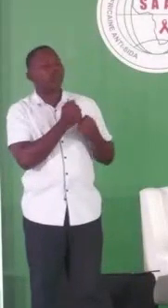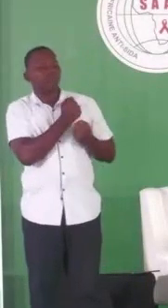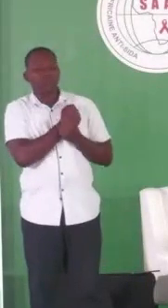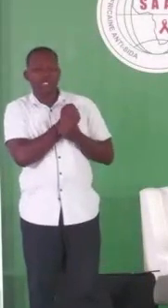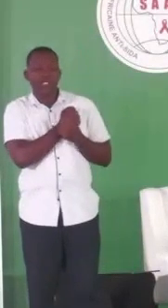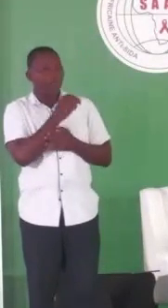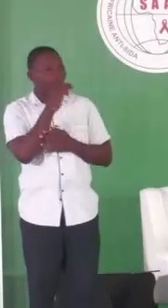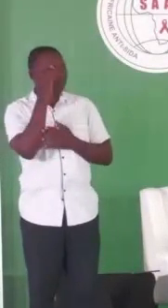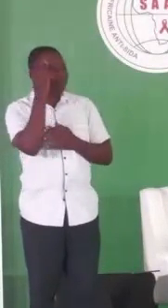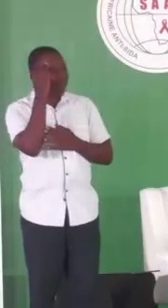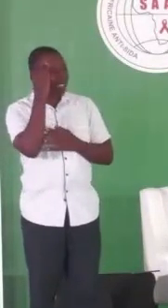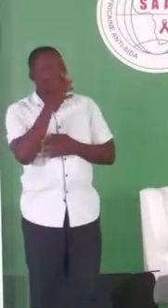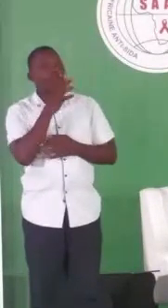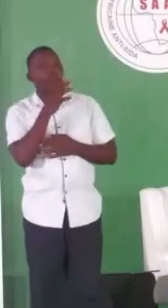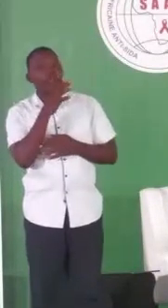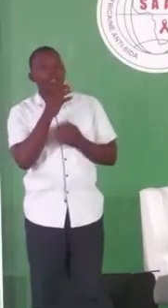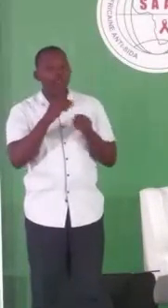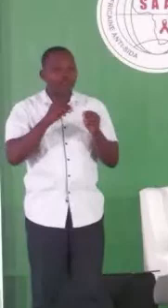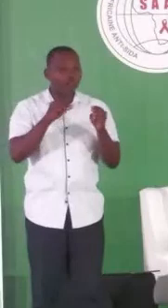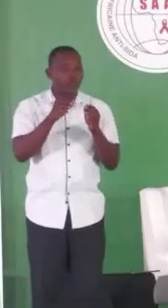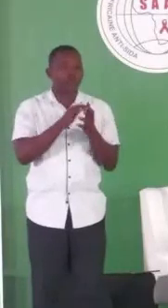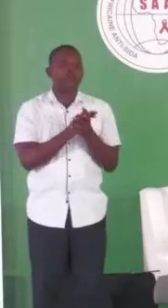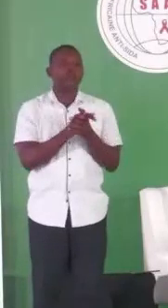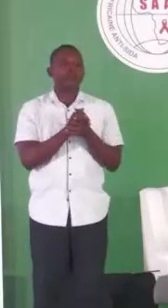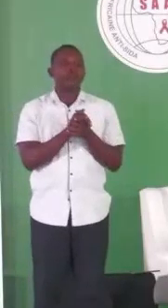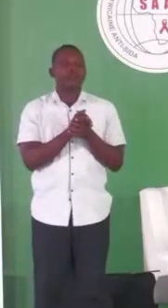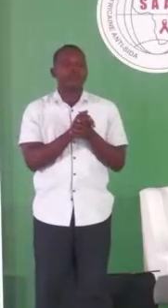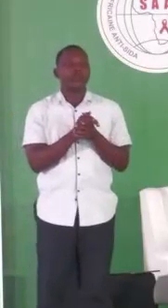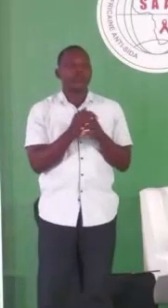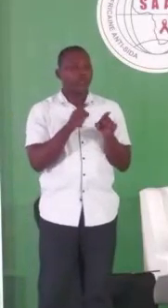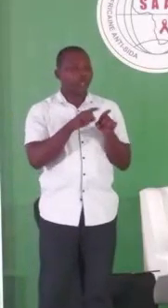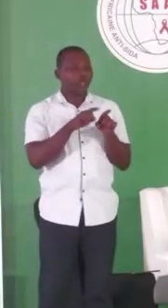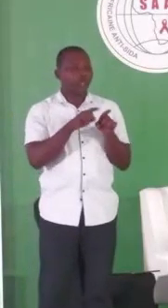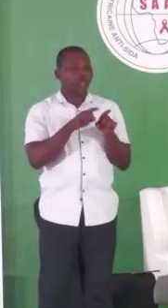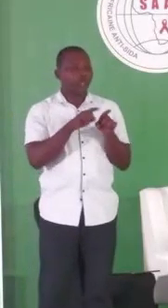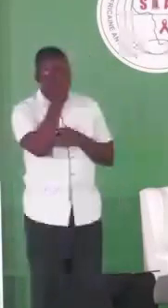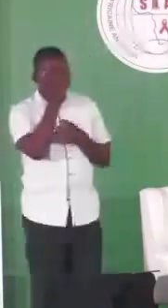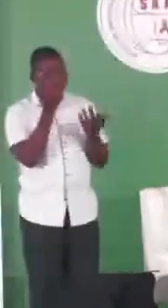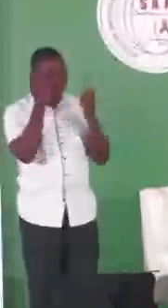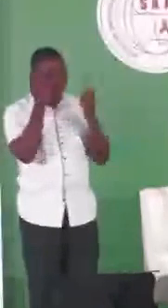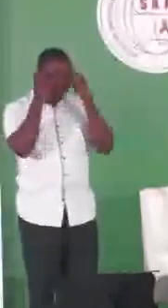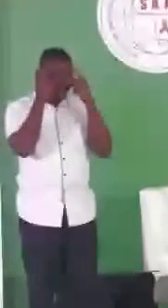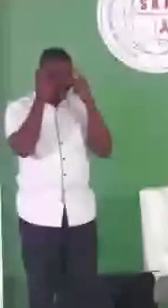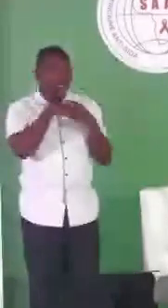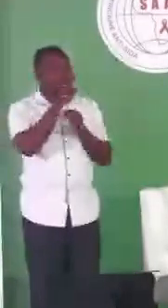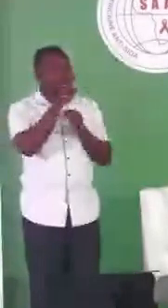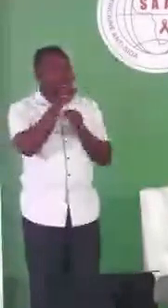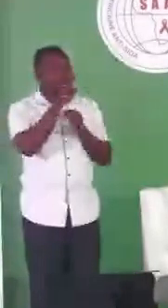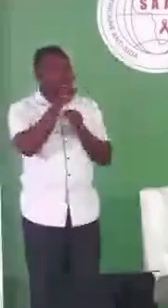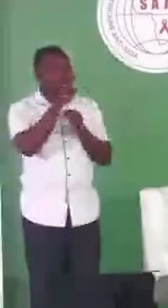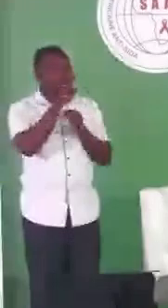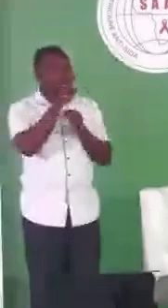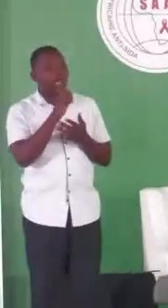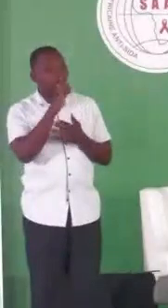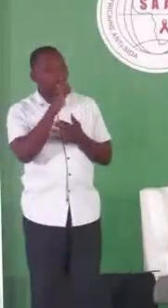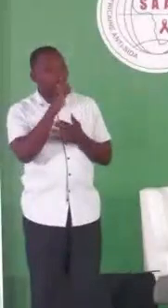model because this is a model I worked with earlier in my career. Has the government taken it up in Botswana? Is the government